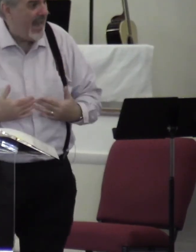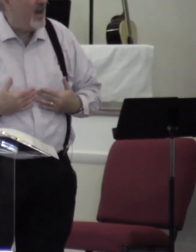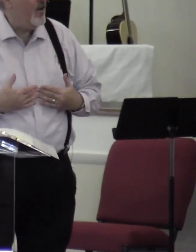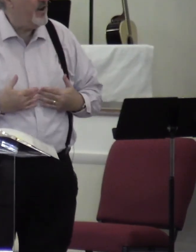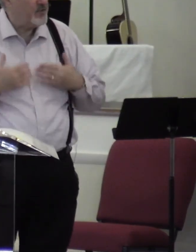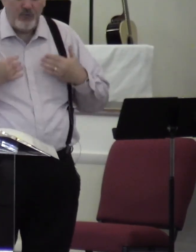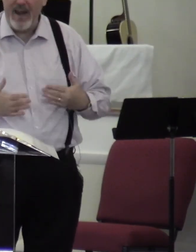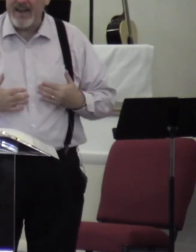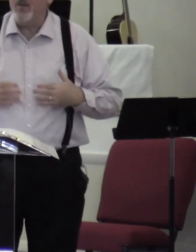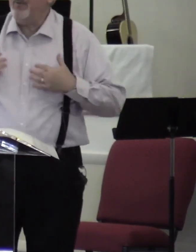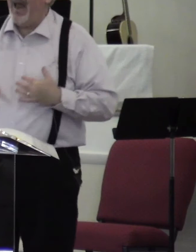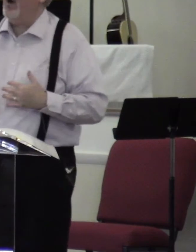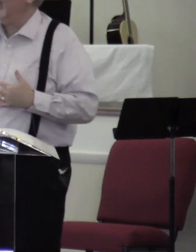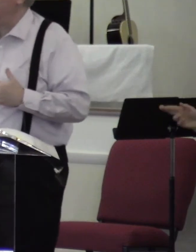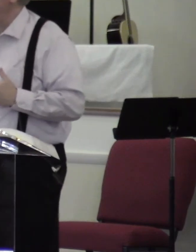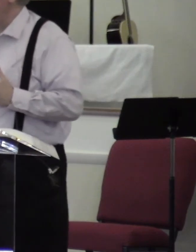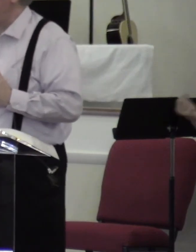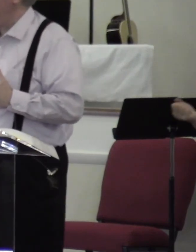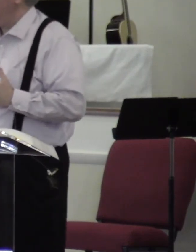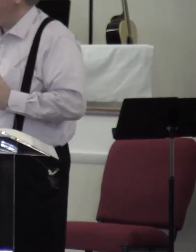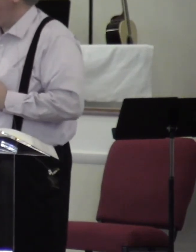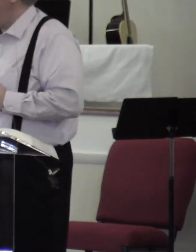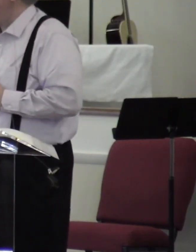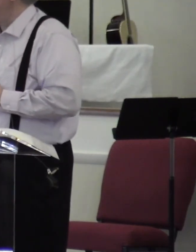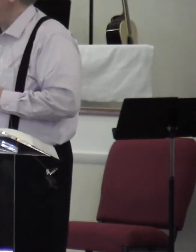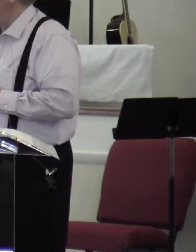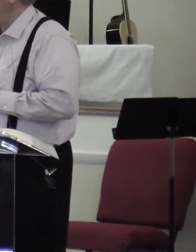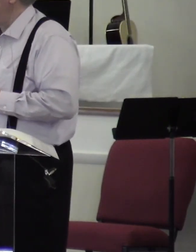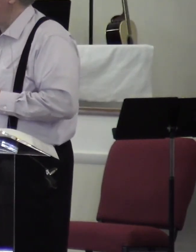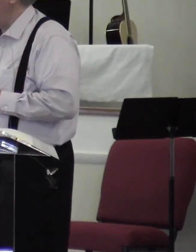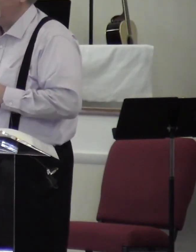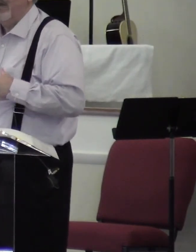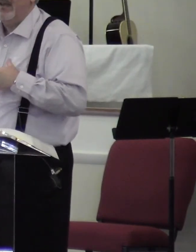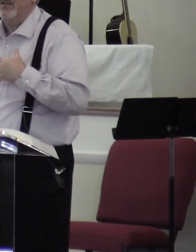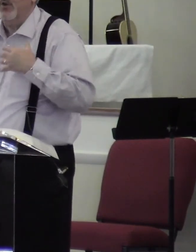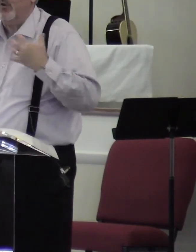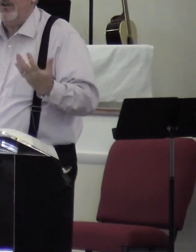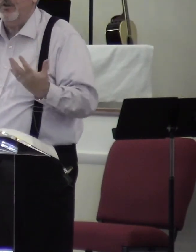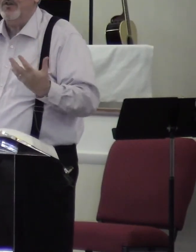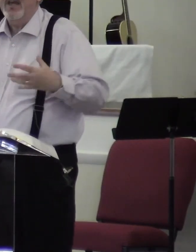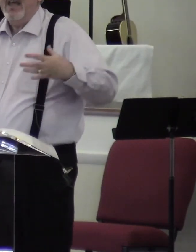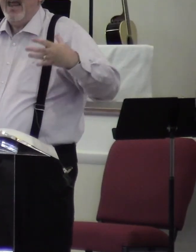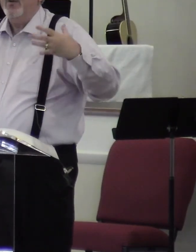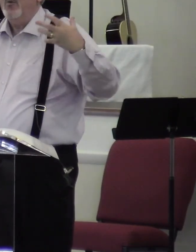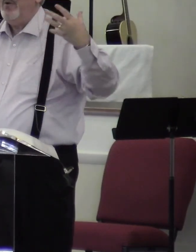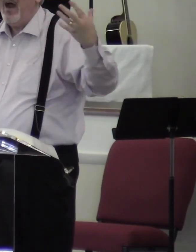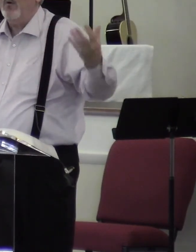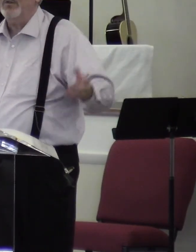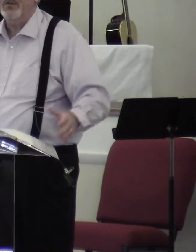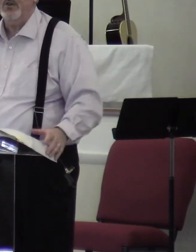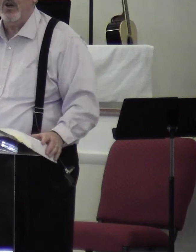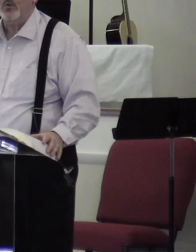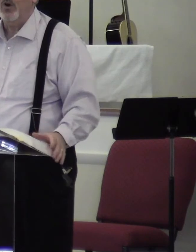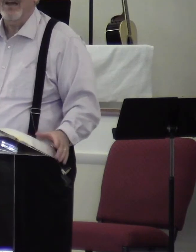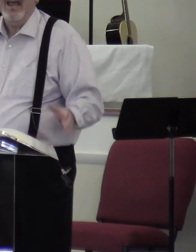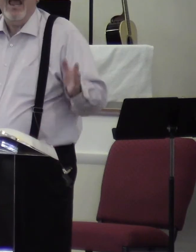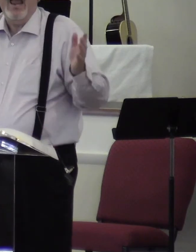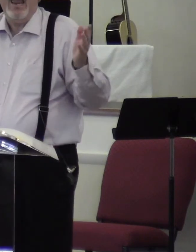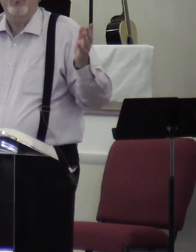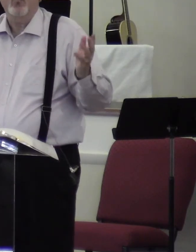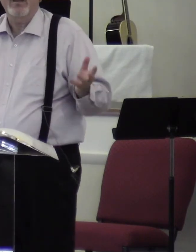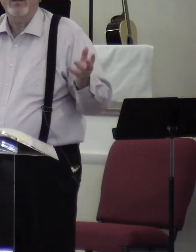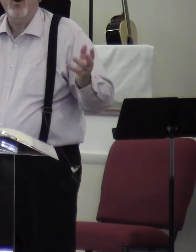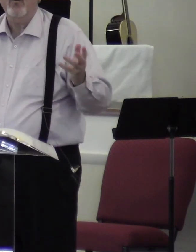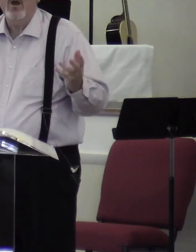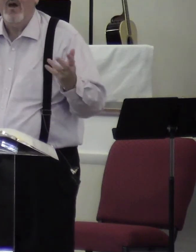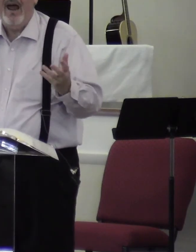It's there. It's ready. The power is there to make us into the image of Christ, make us new creatures, and to empower us to do God's work.